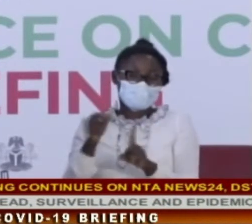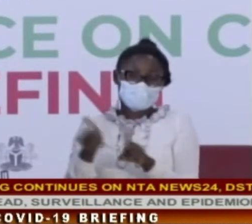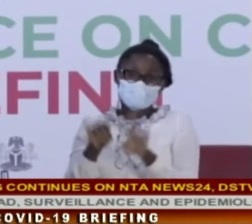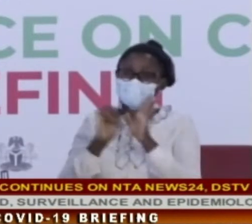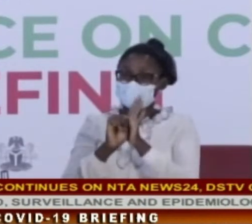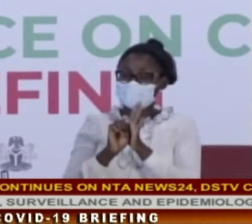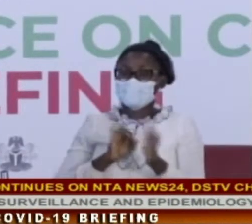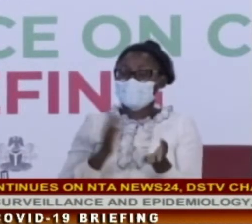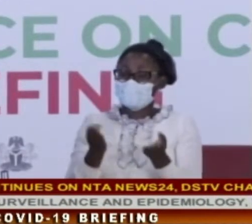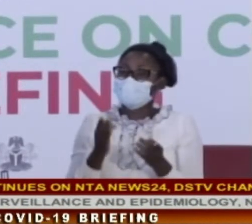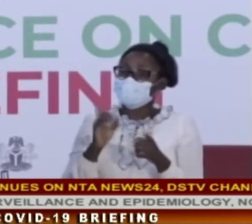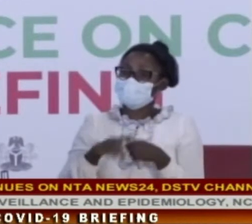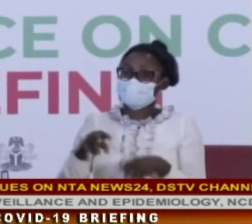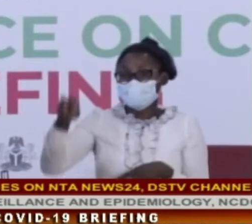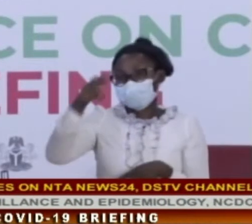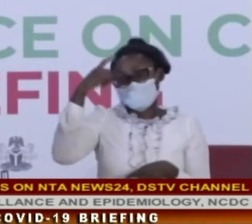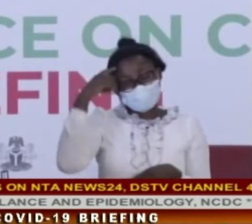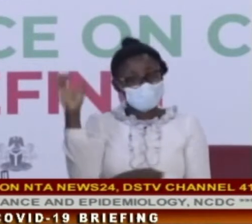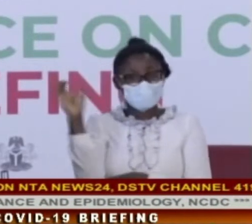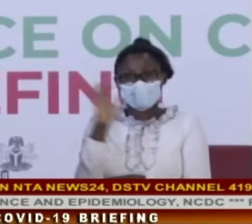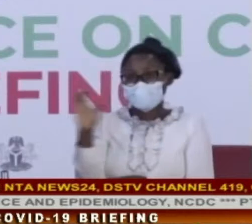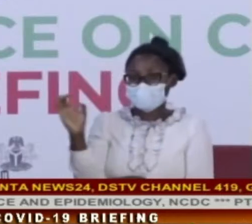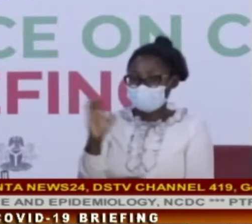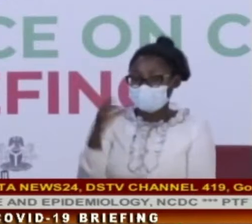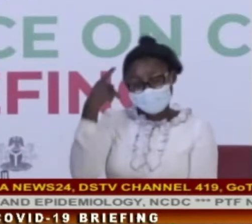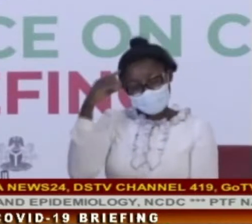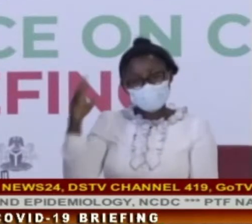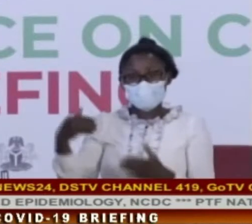the picture I see is that the figures will keep rising.